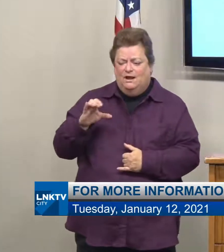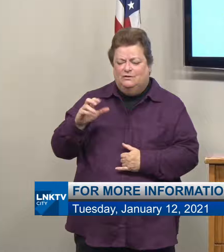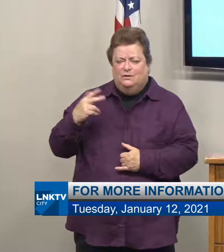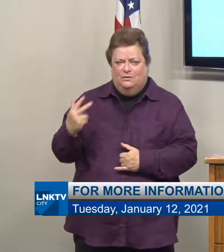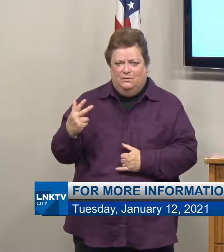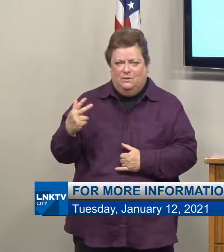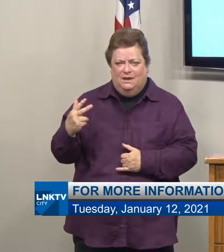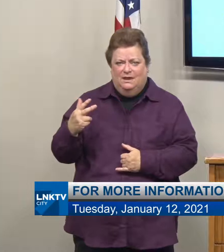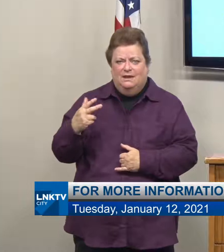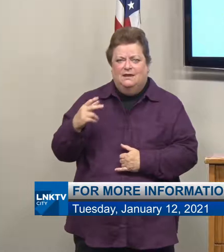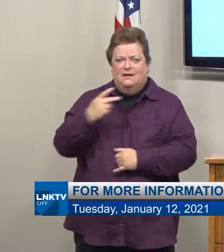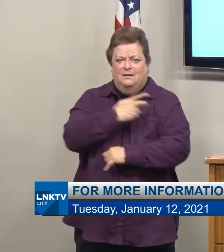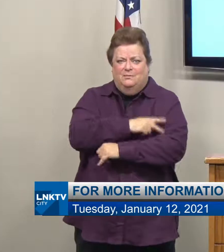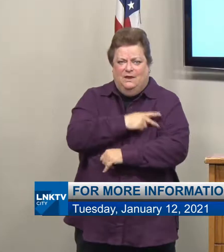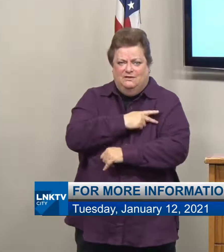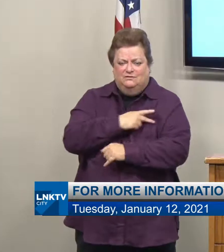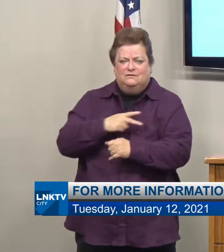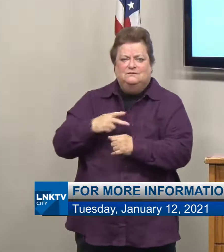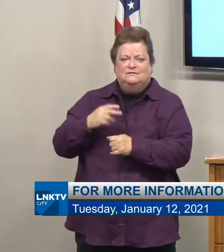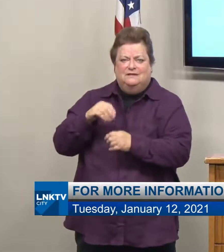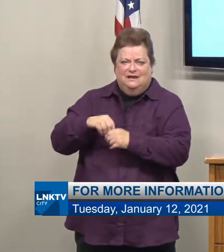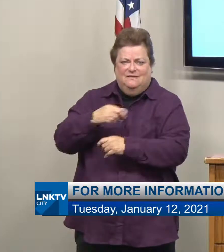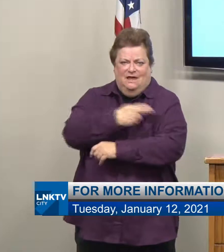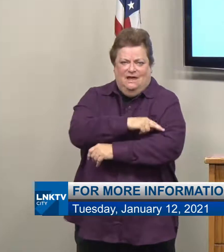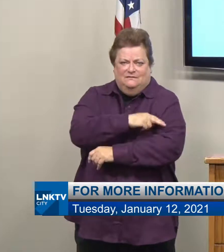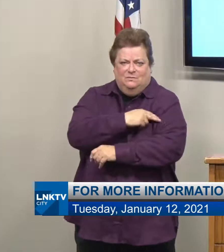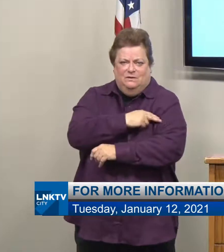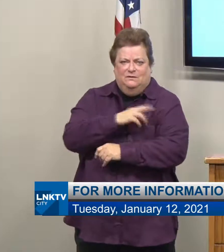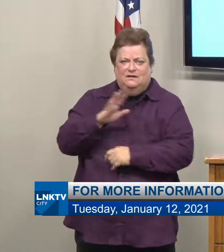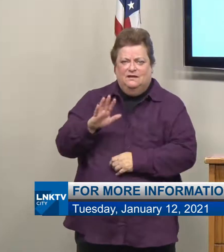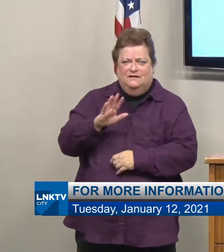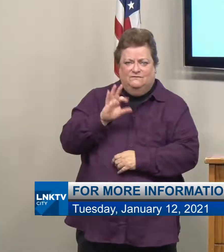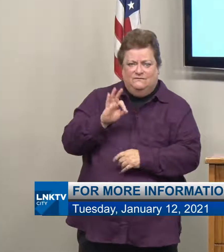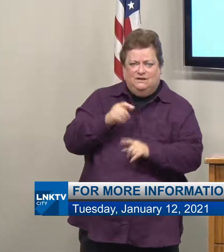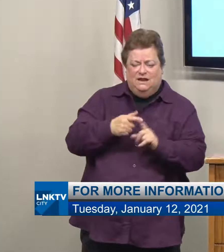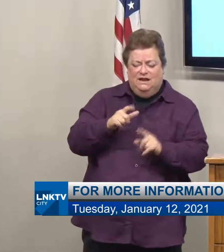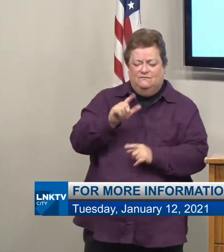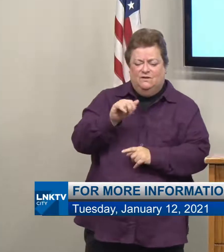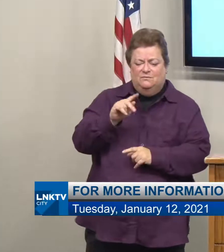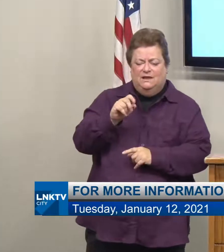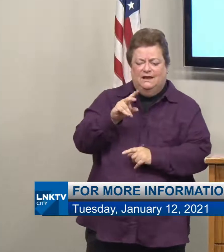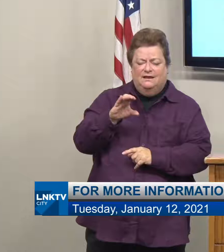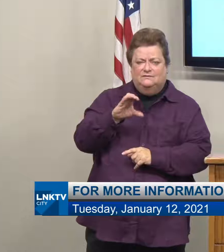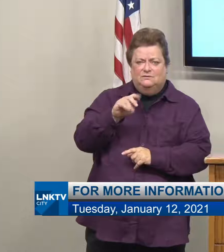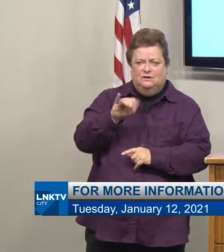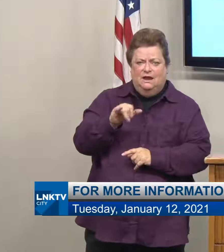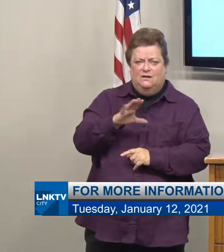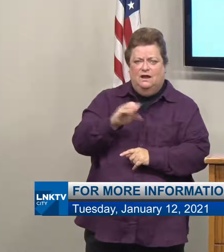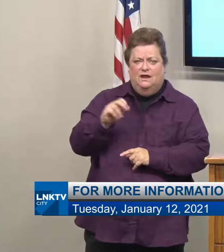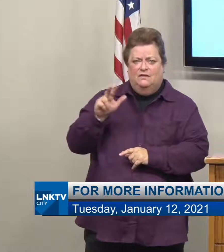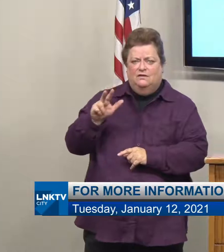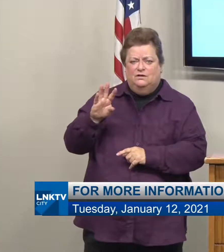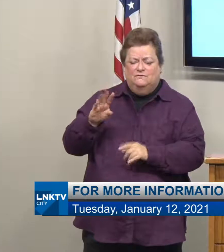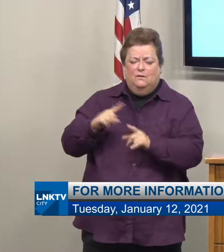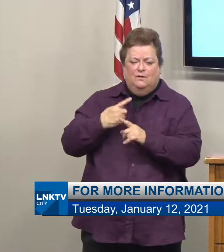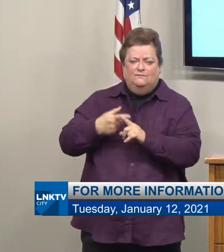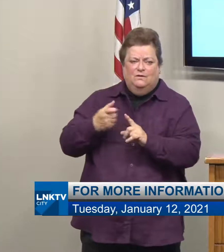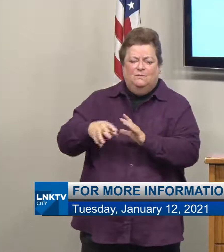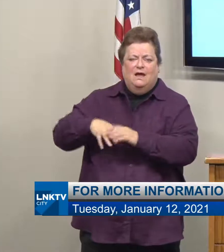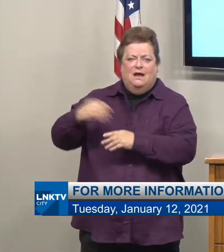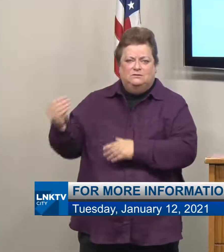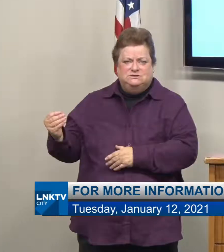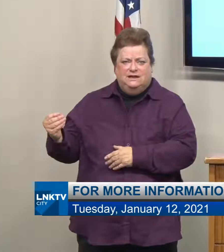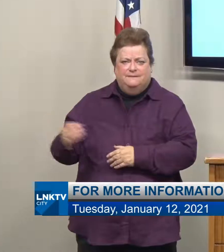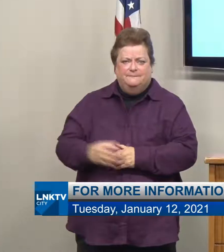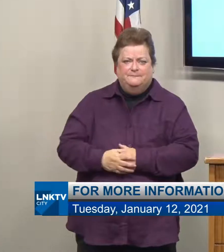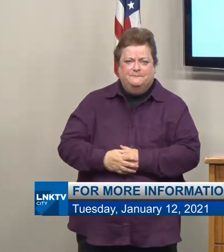patients hospitalized locally. 69 of those patients are from Lancaster County and 34 from other communities.